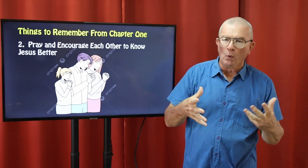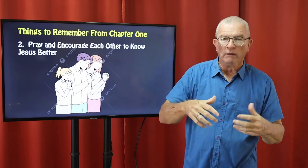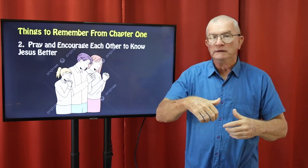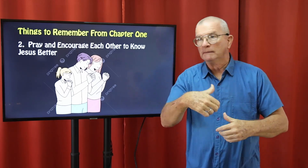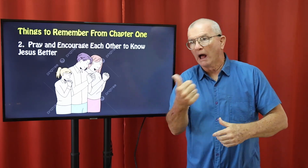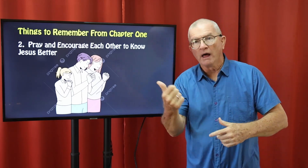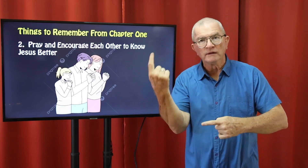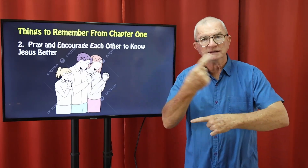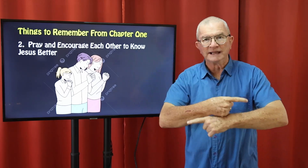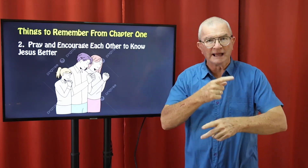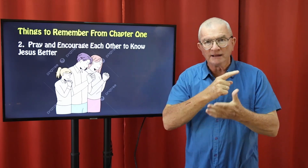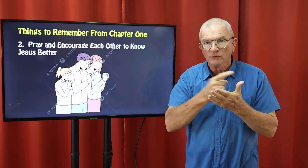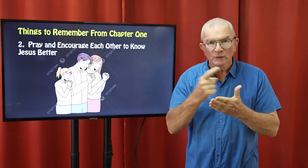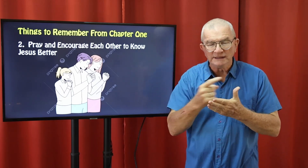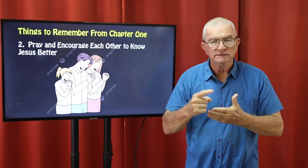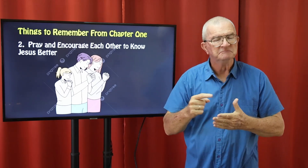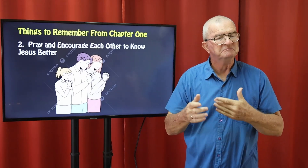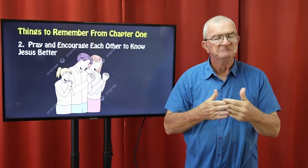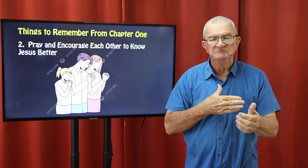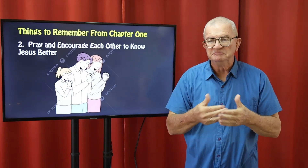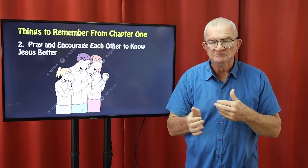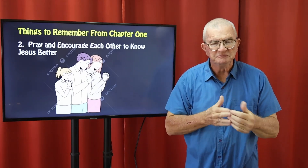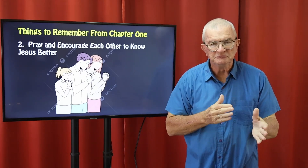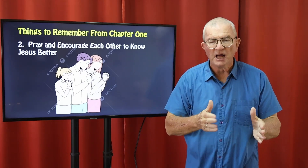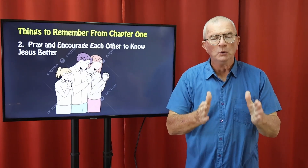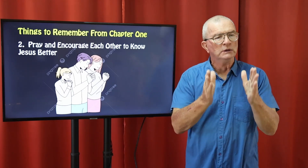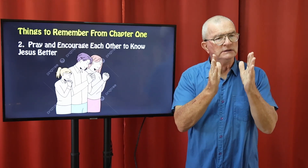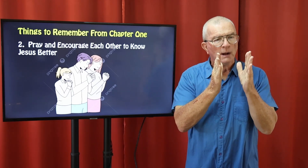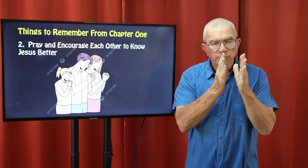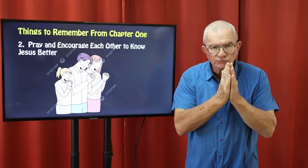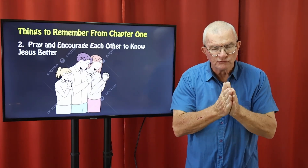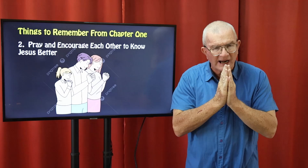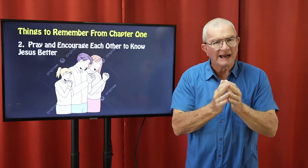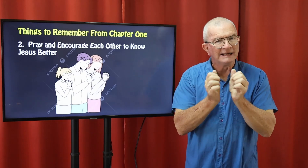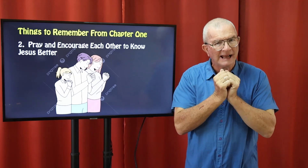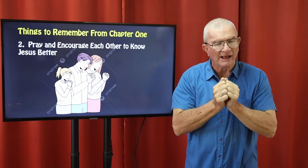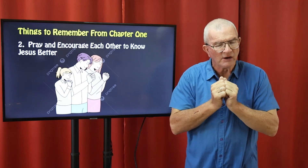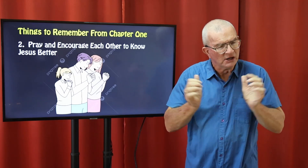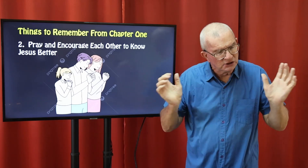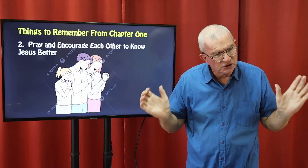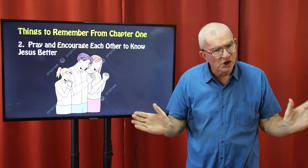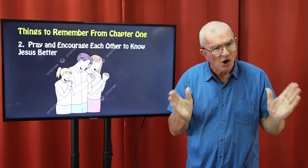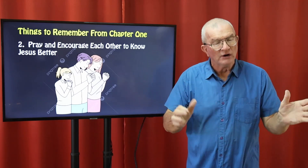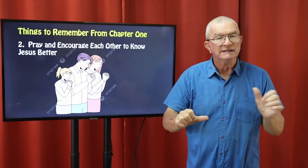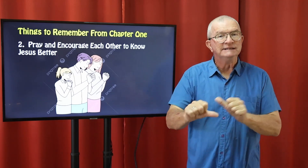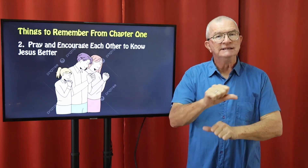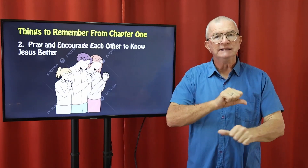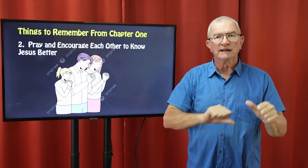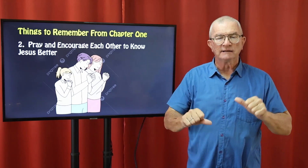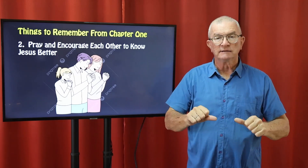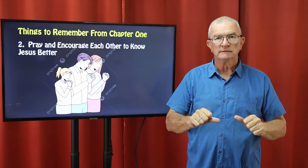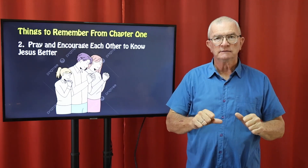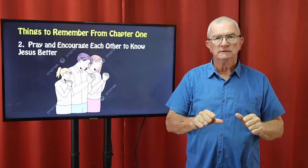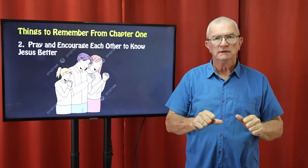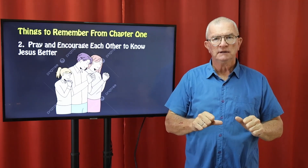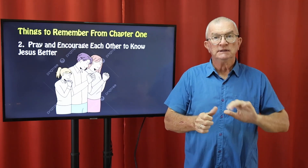That's why we get together on Sundays every week, or even other days of the week. We pray together and encourage each